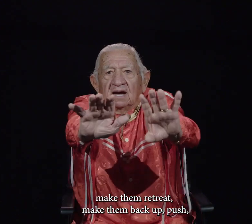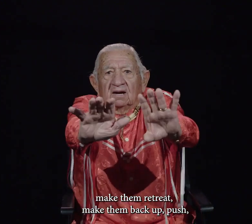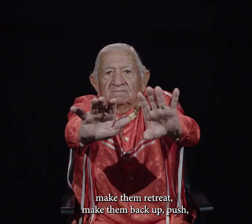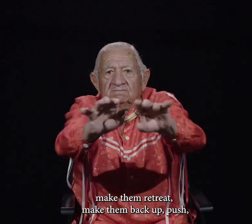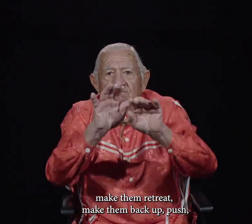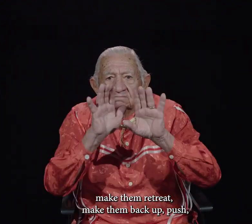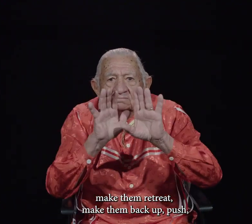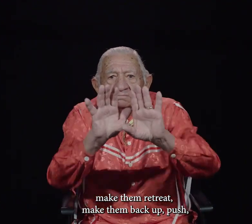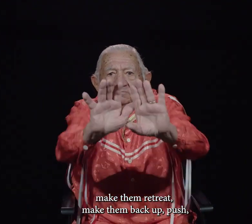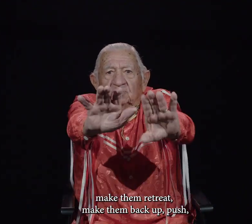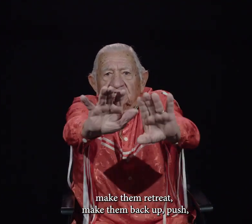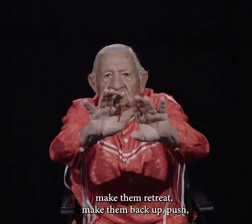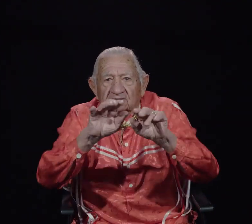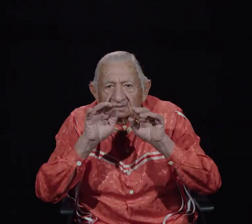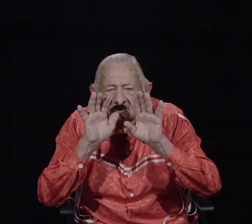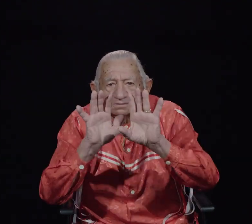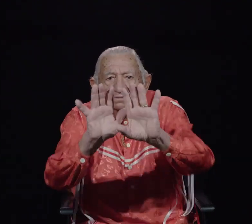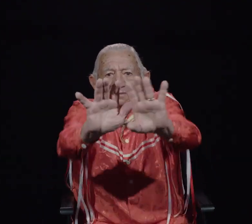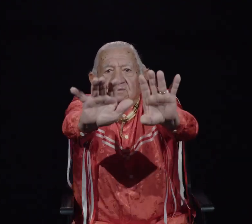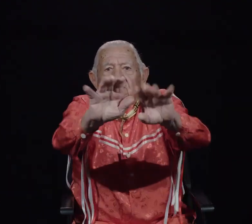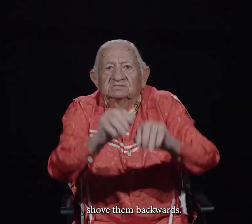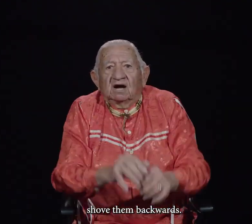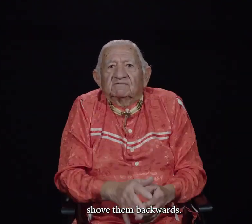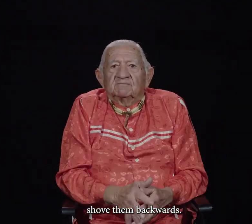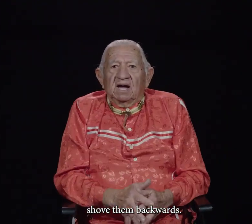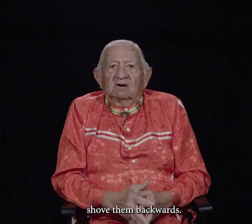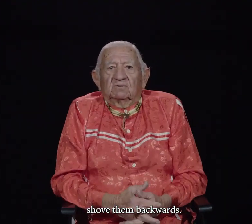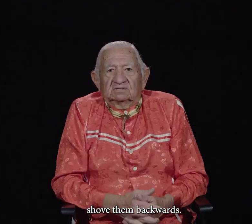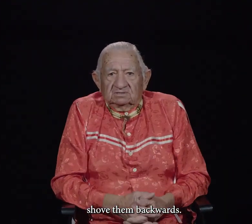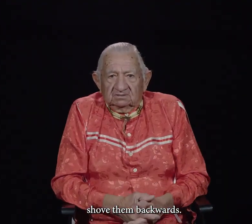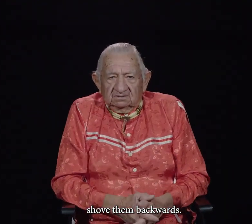up. Push. Shove them backwards.